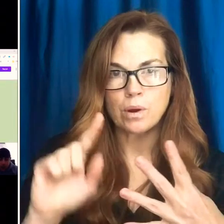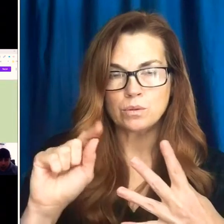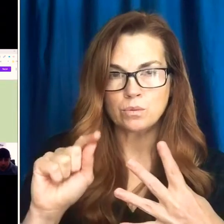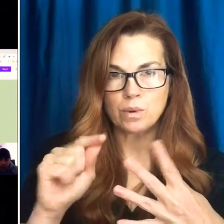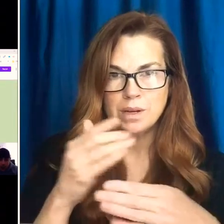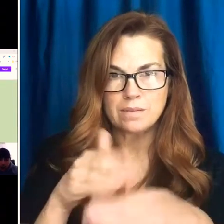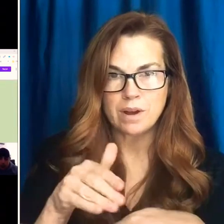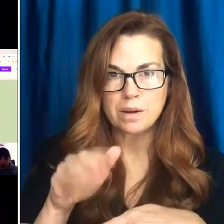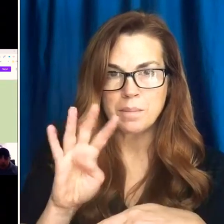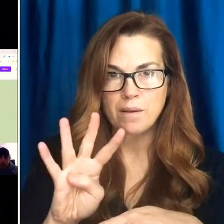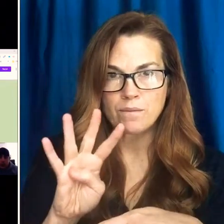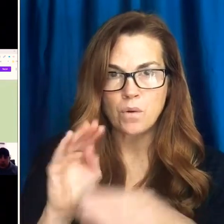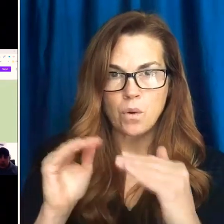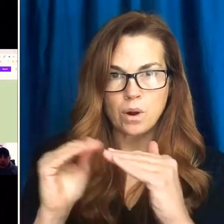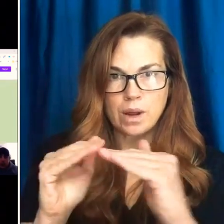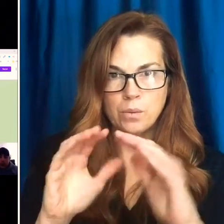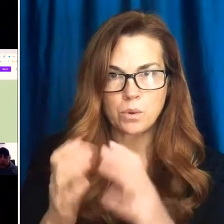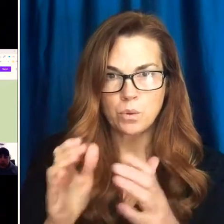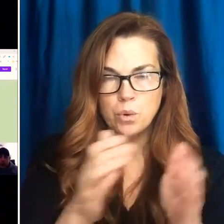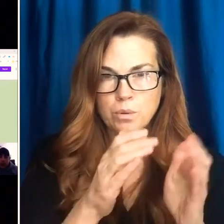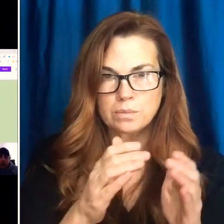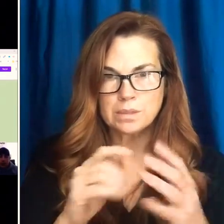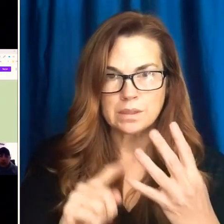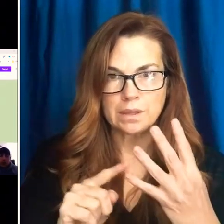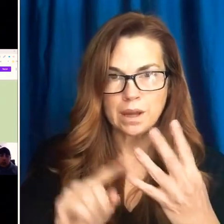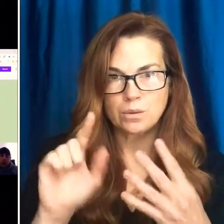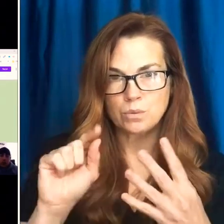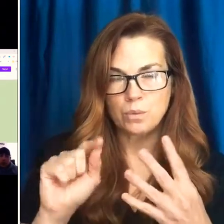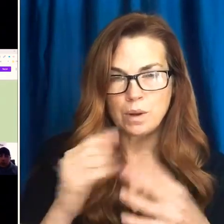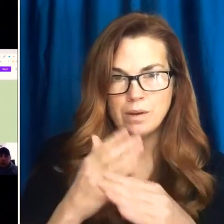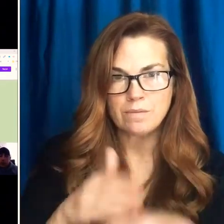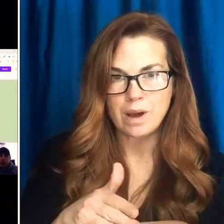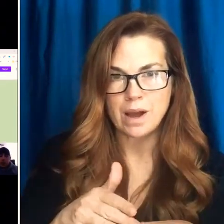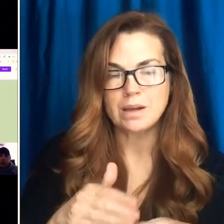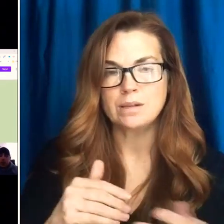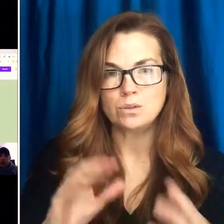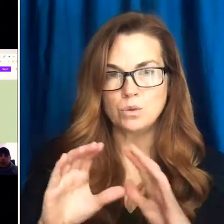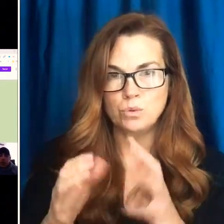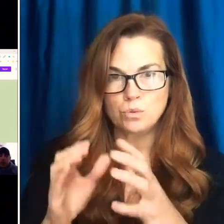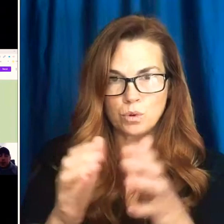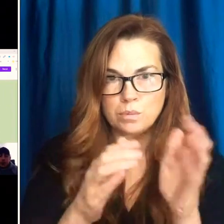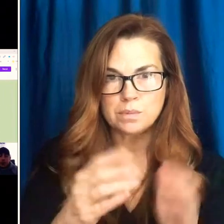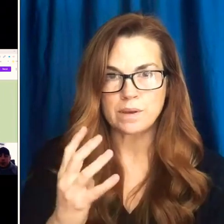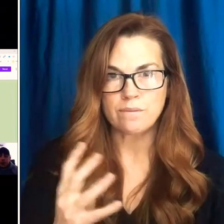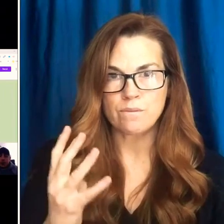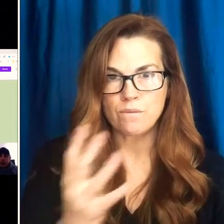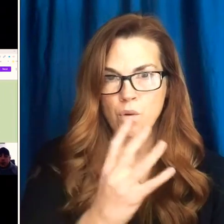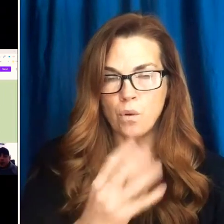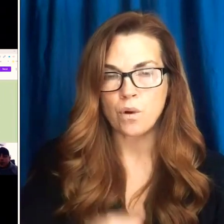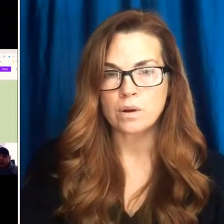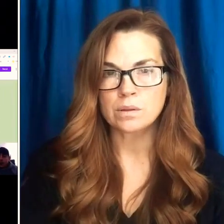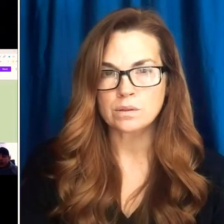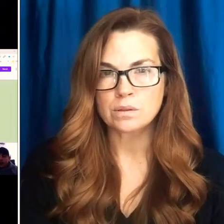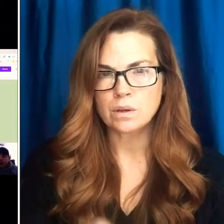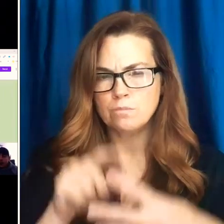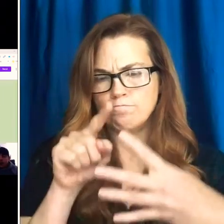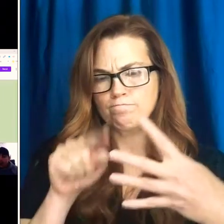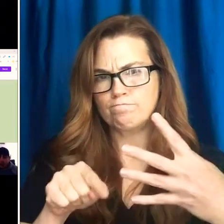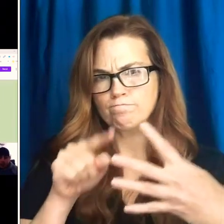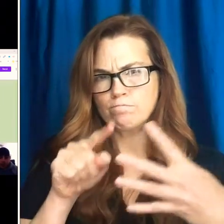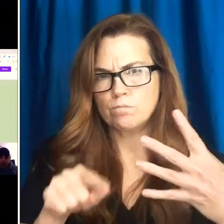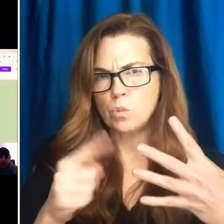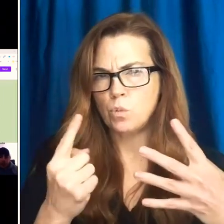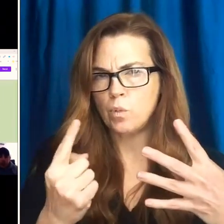and 20 divided into groups of 4. Okay, so one of these does not represent this problem